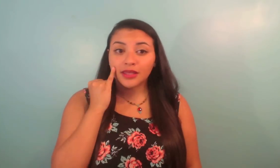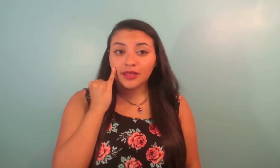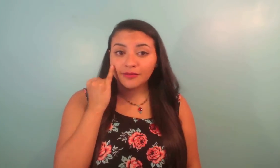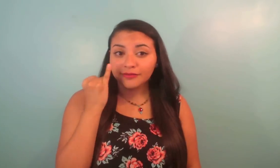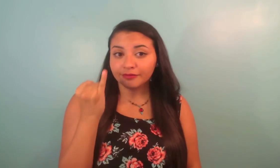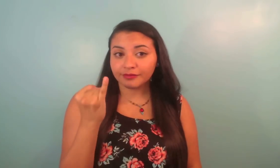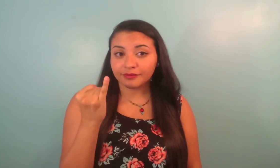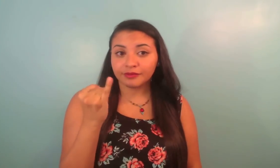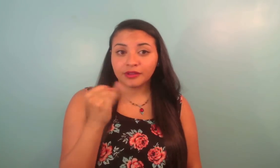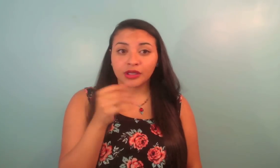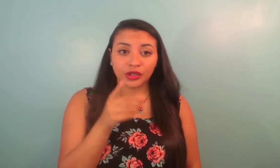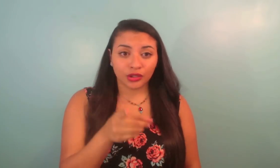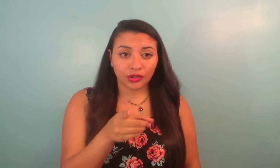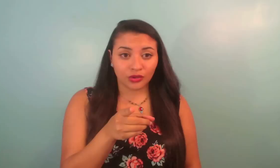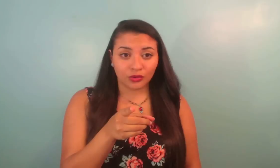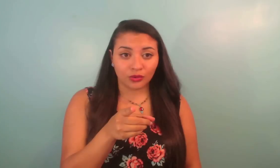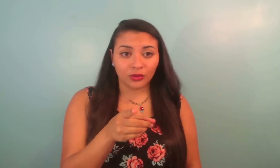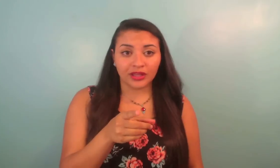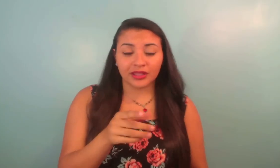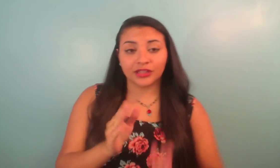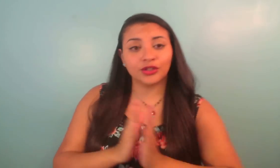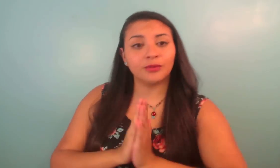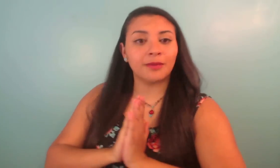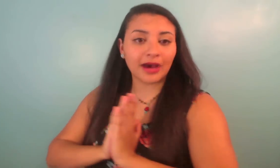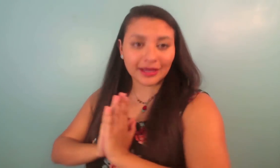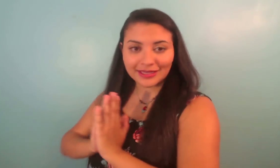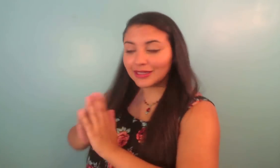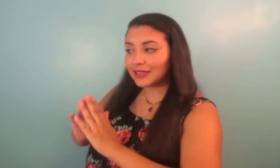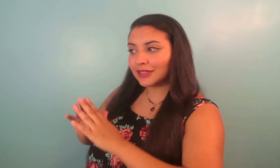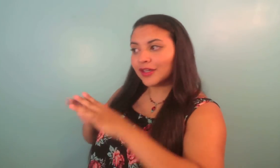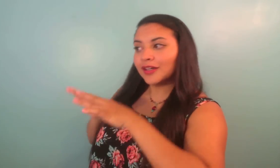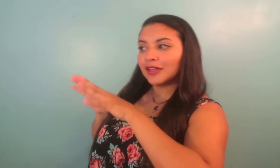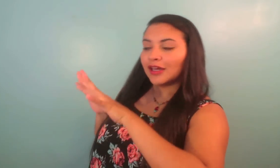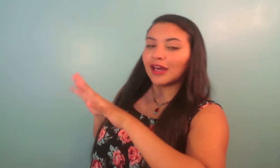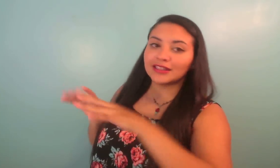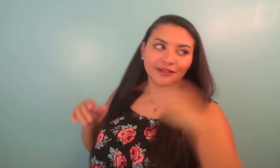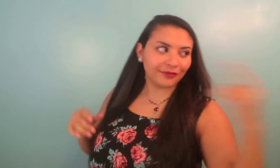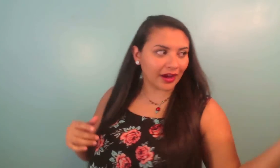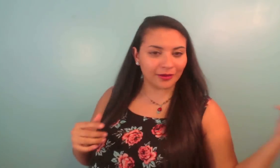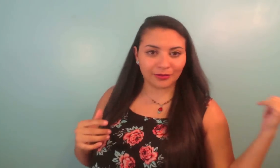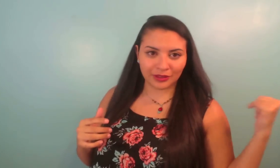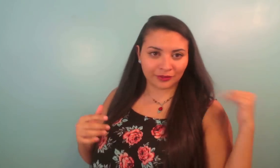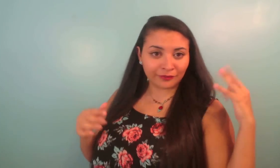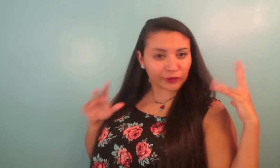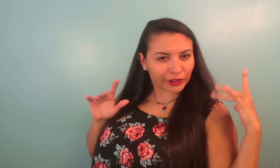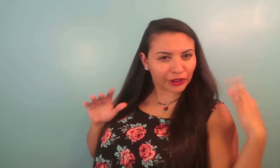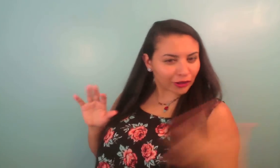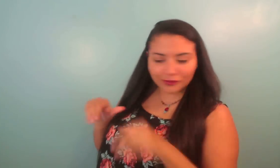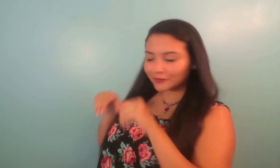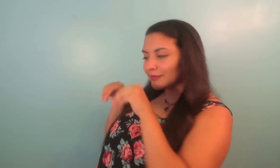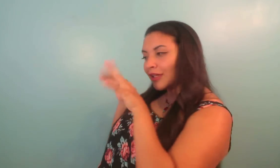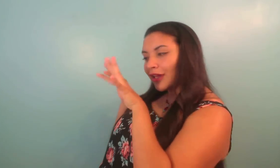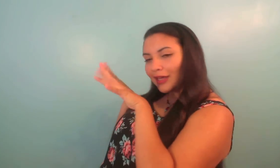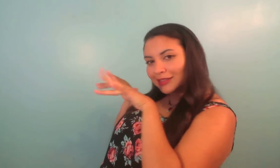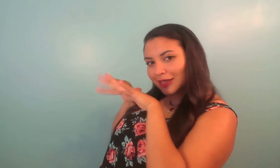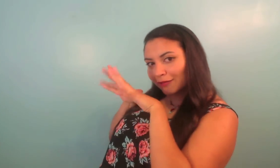if, you, and then I turn my body as if I am the flirty girl, and I sign